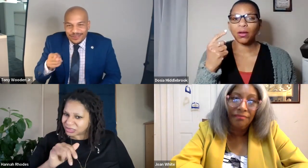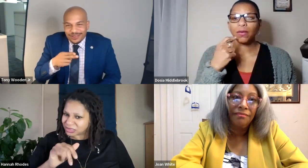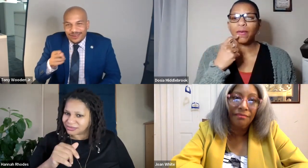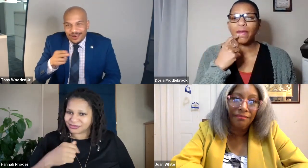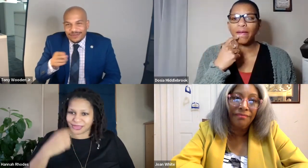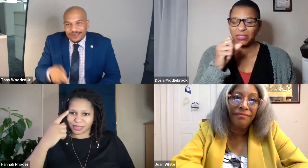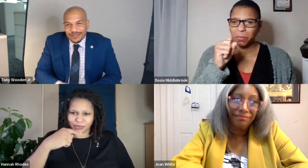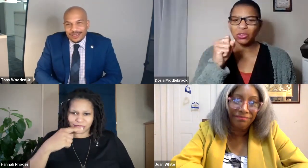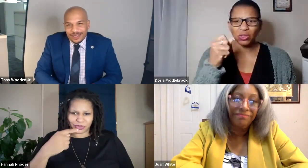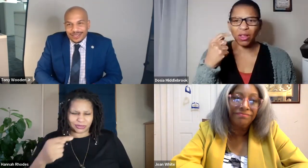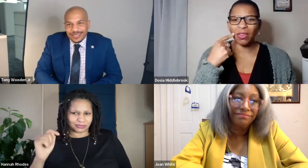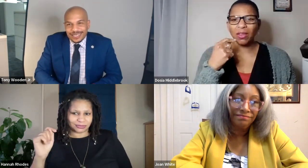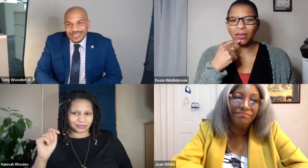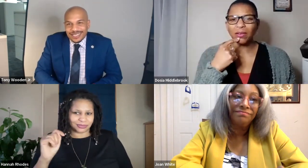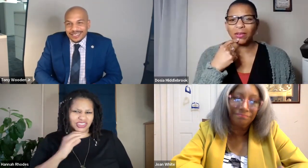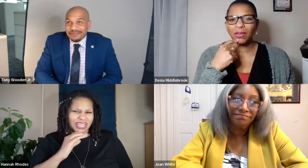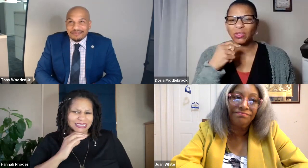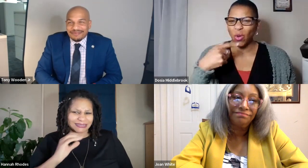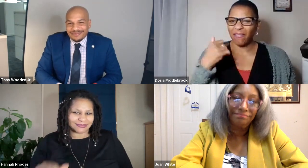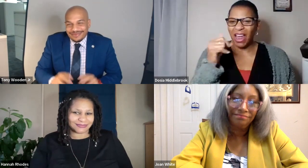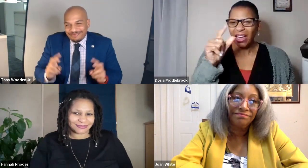right? Wait, hard of hearing?